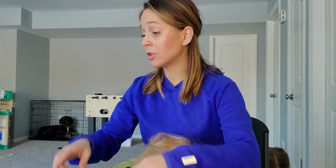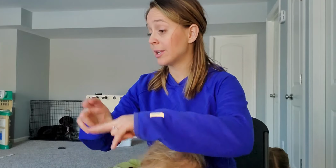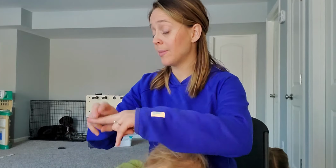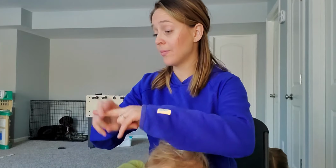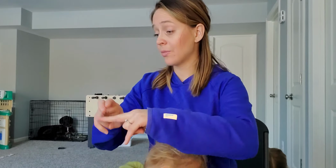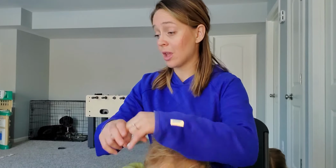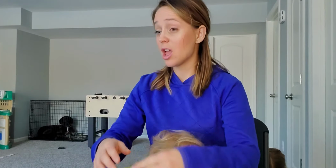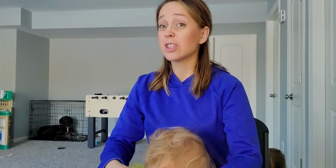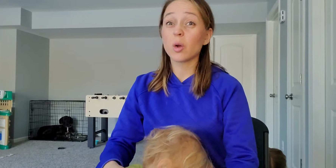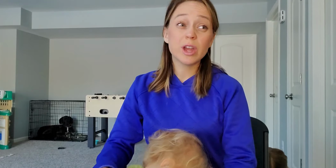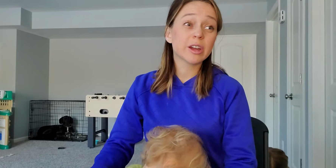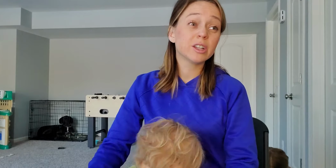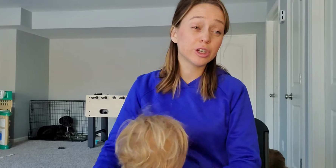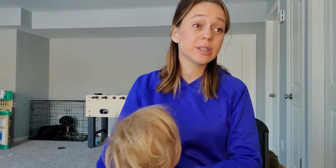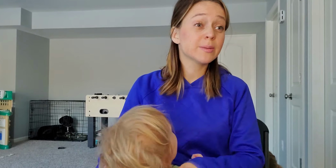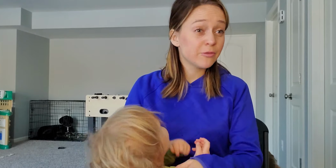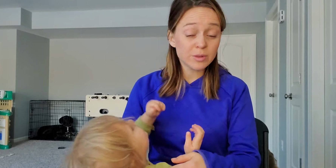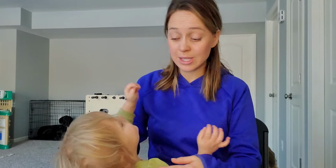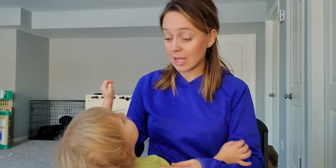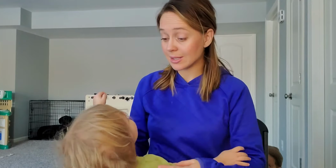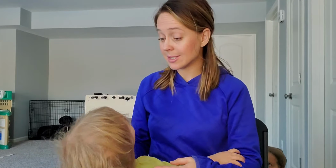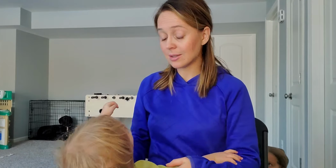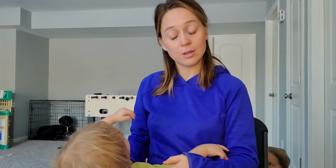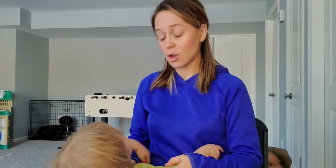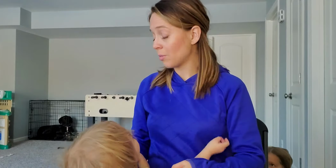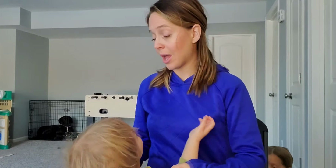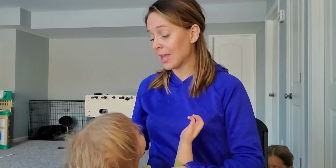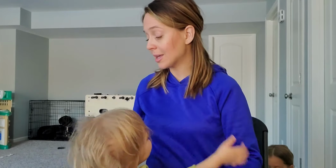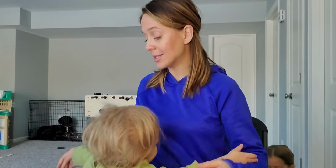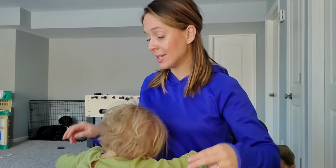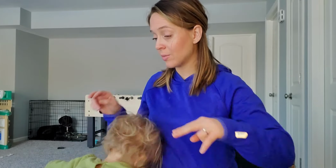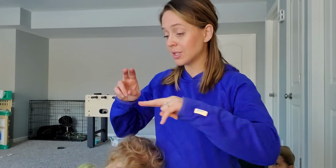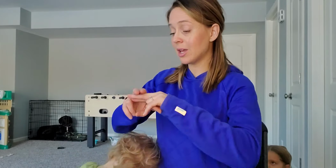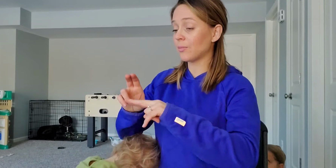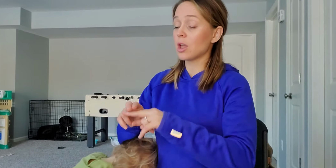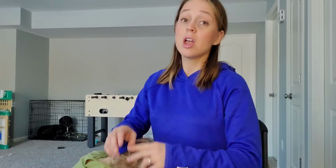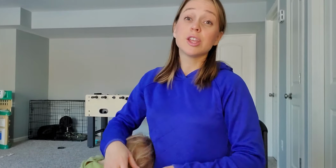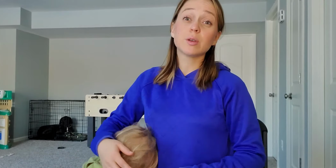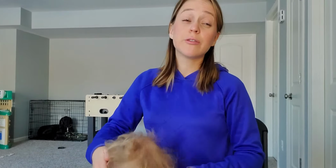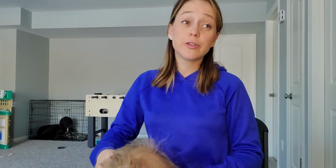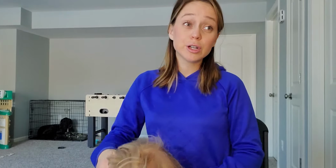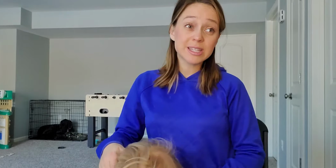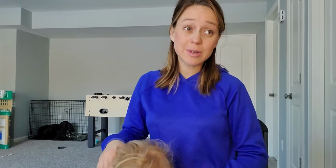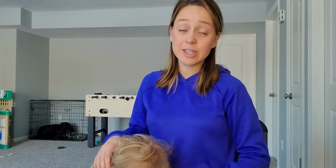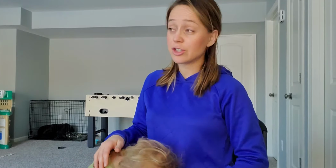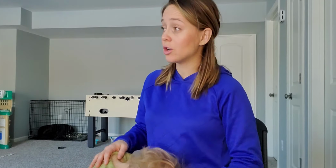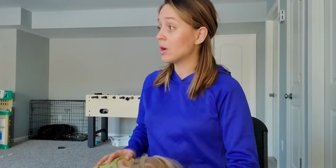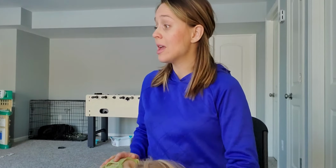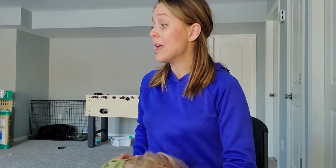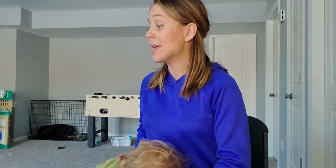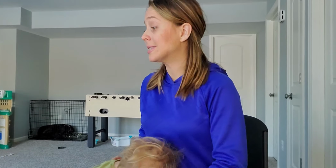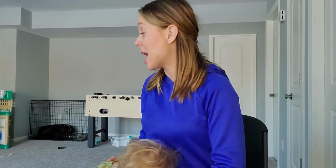sit up? So we are going to learn some food signs. Nope, not yet. Sit down. So the first thing I'm going to teach you is